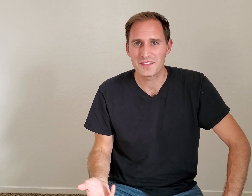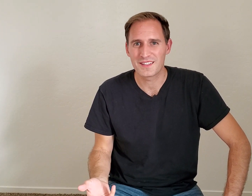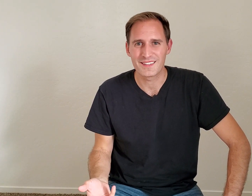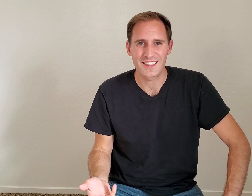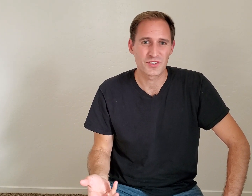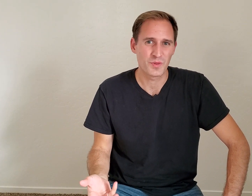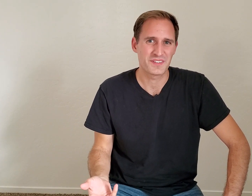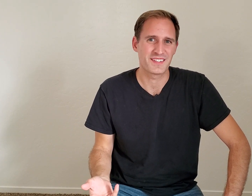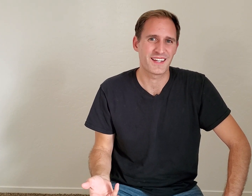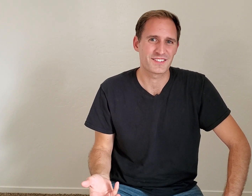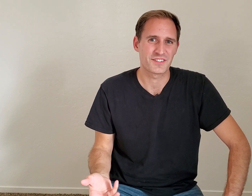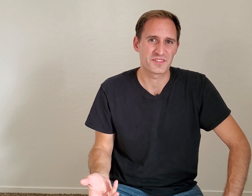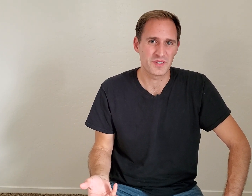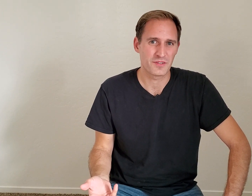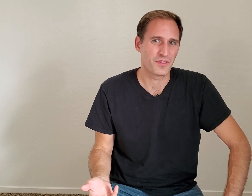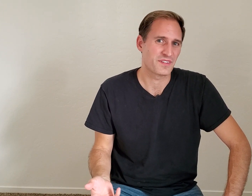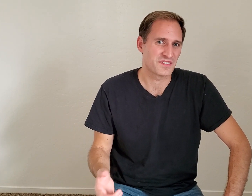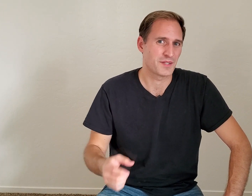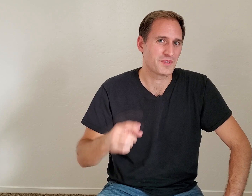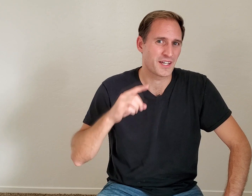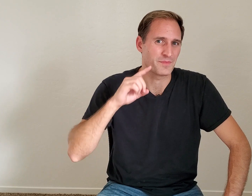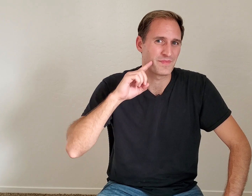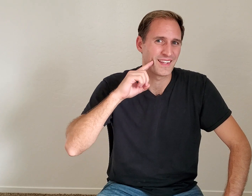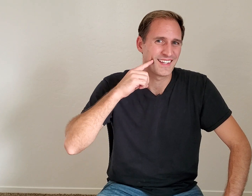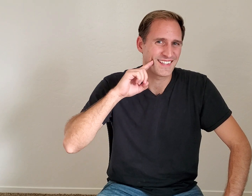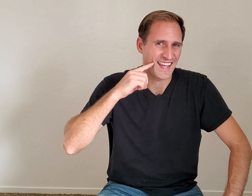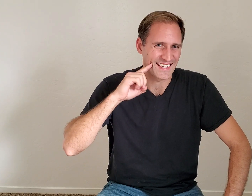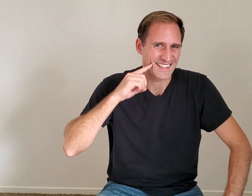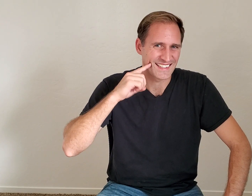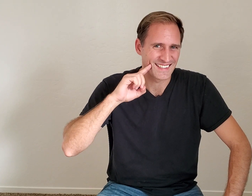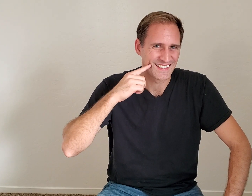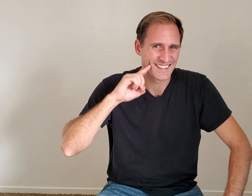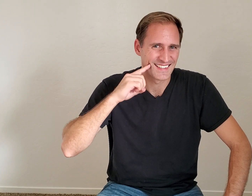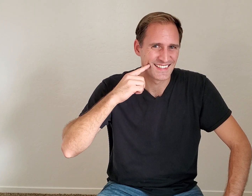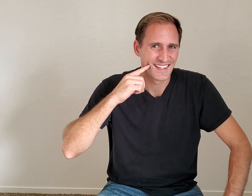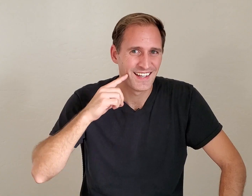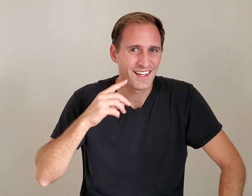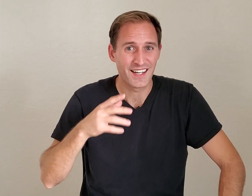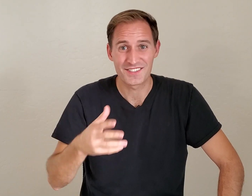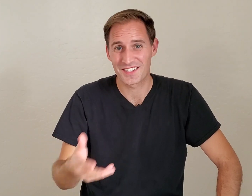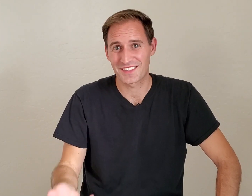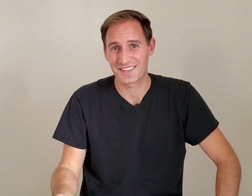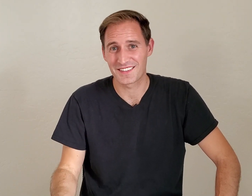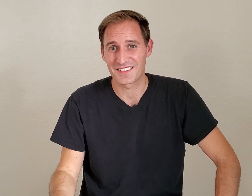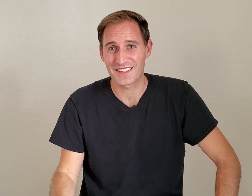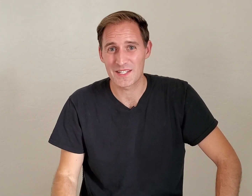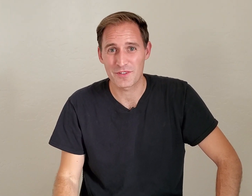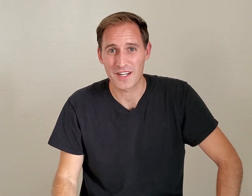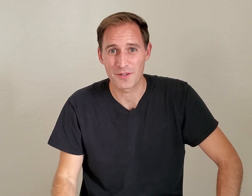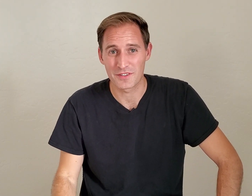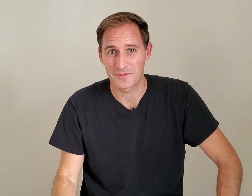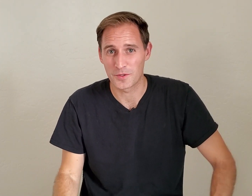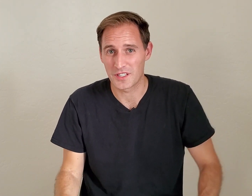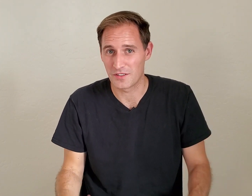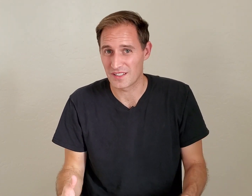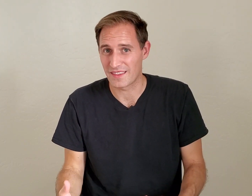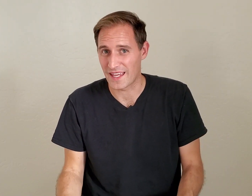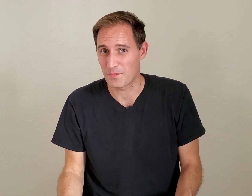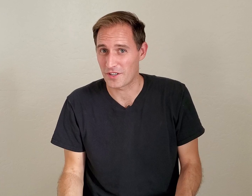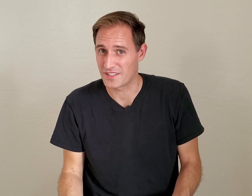pointing and twisting at your sweet tooth at the same time. Candy. Just as a disclaimer, I would avoid using that